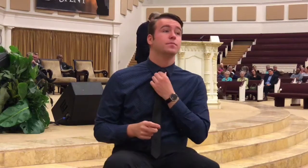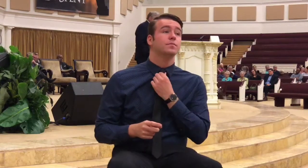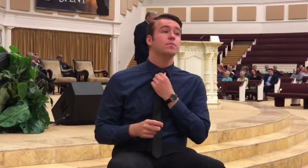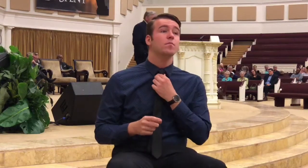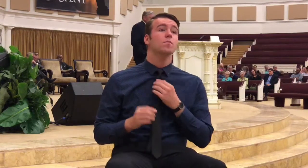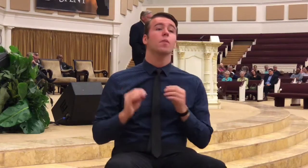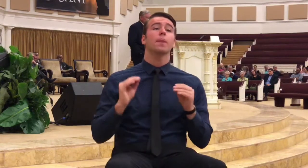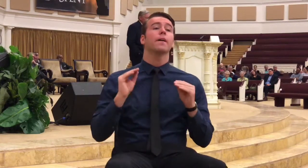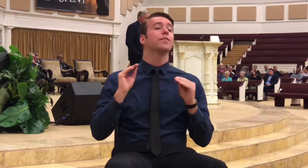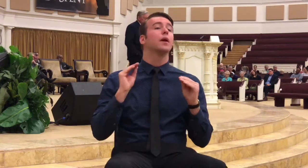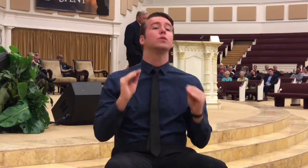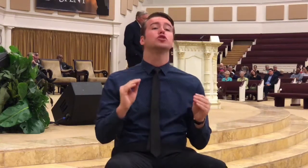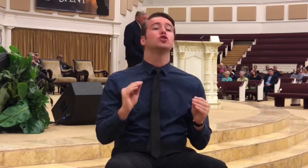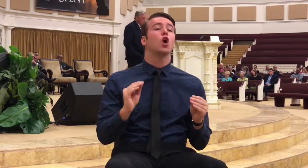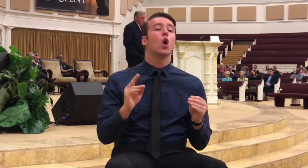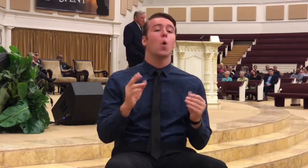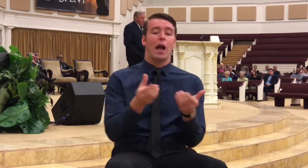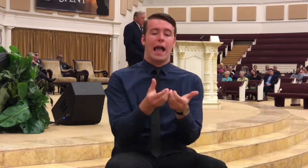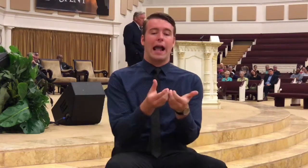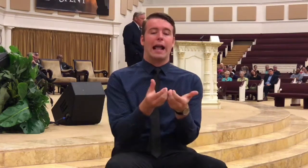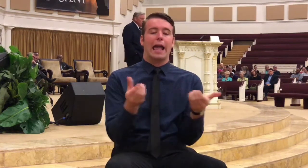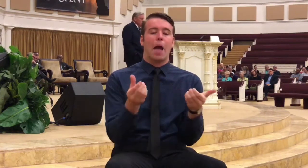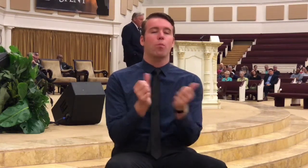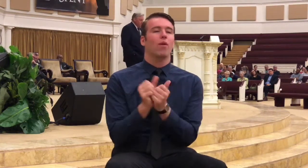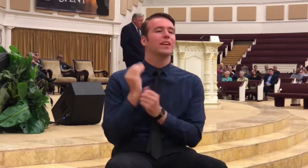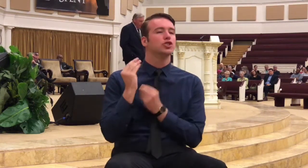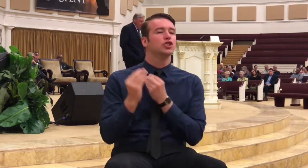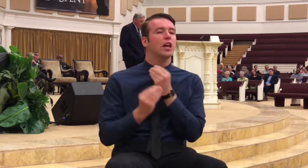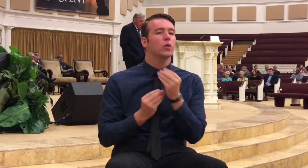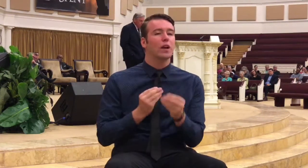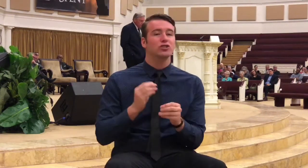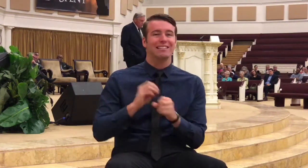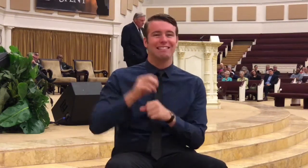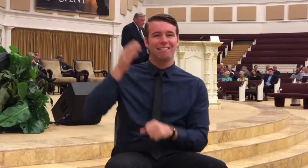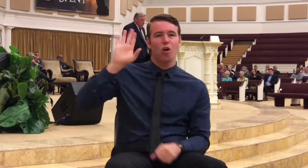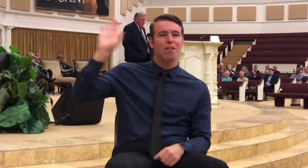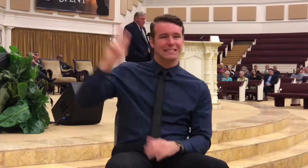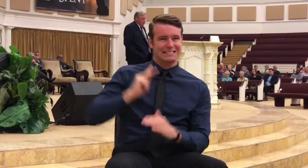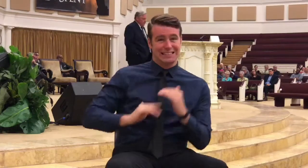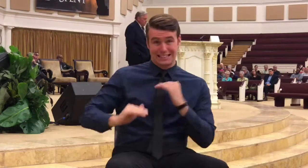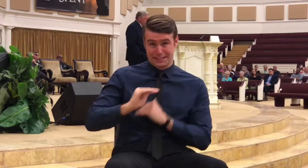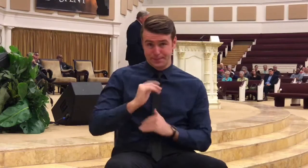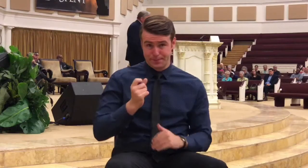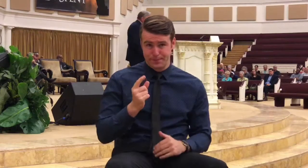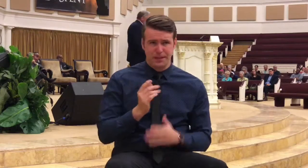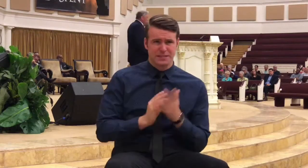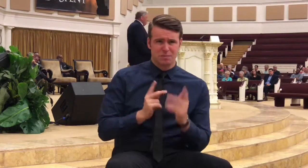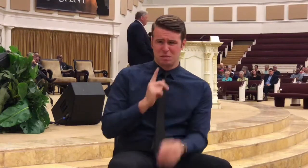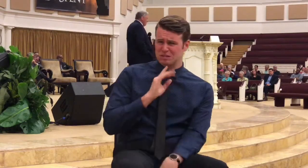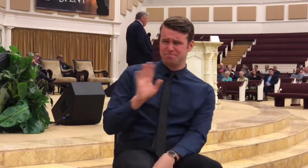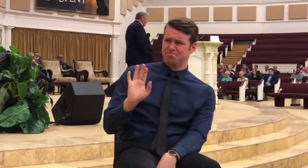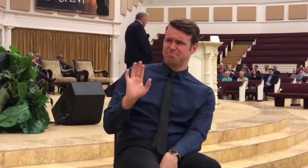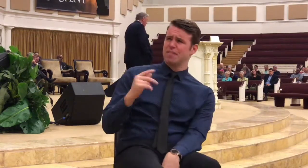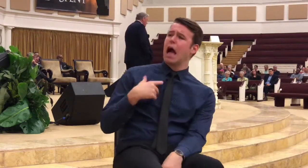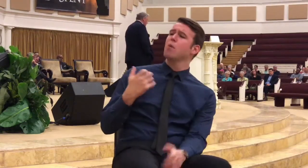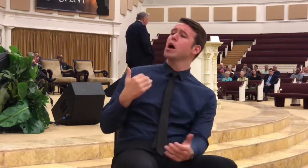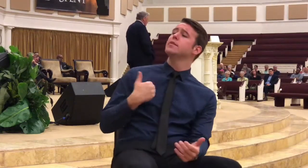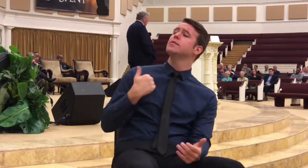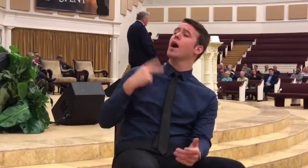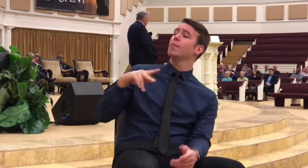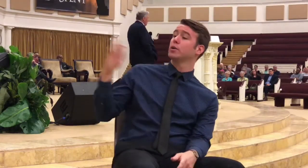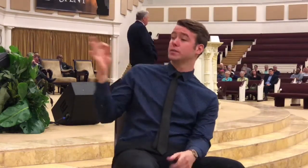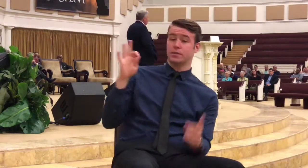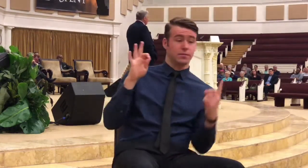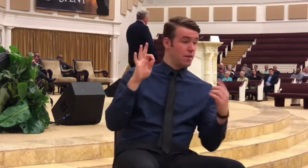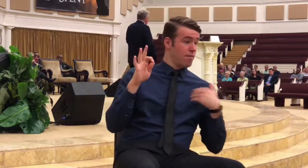no generation gap in the kingdom of God. Somebody says, well, I want a young person to preach to the